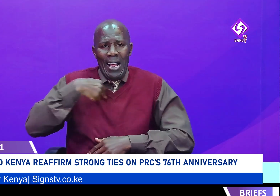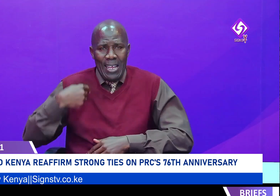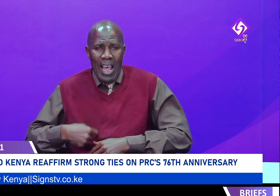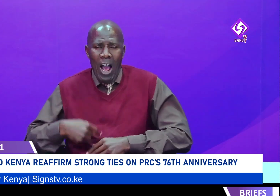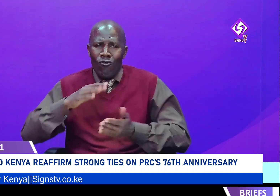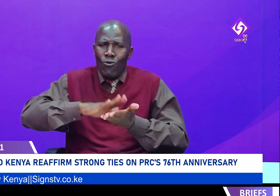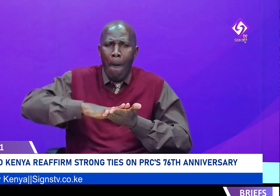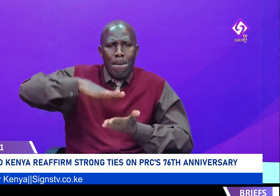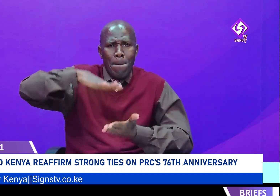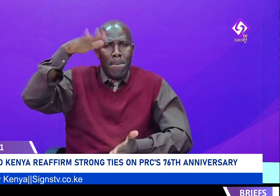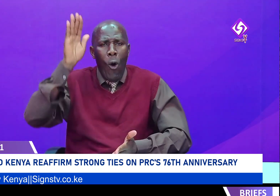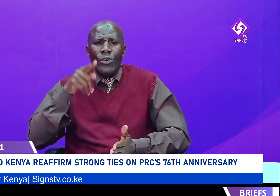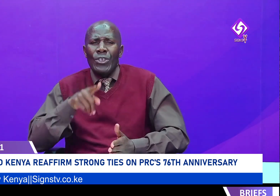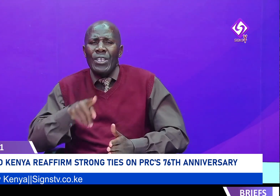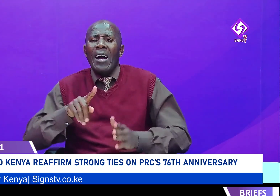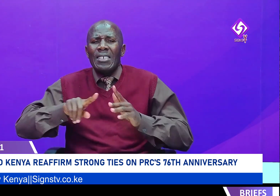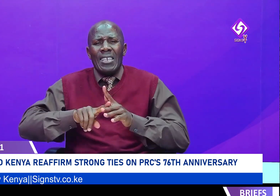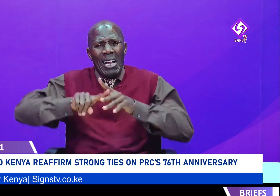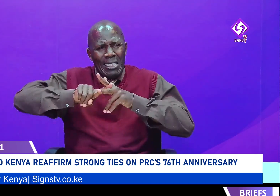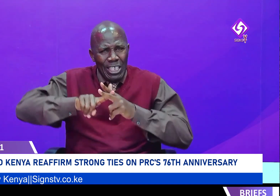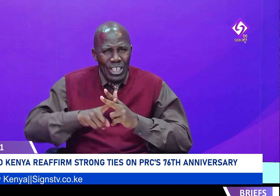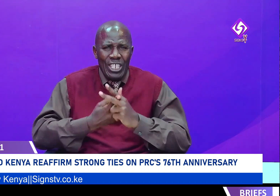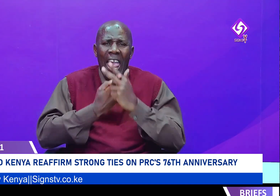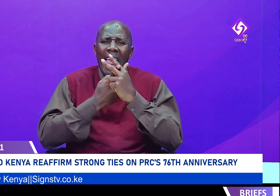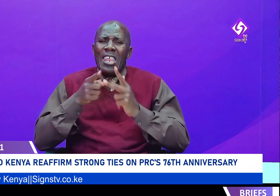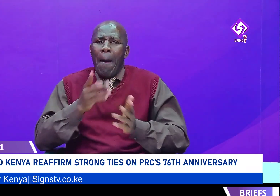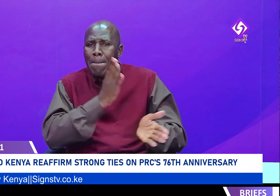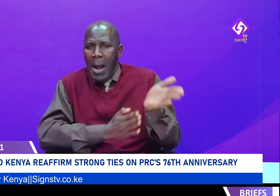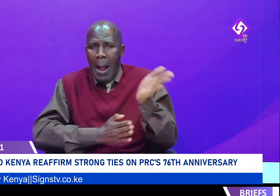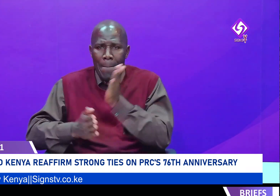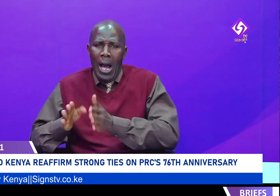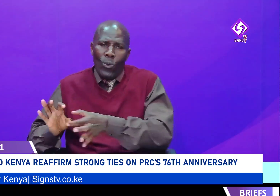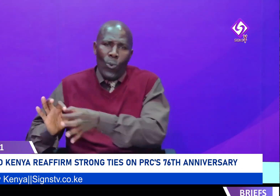their strategic collaboration in the coming years.